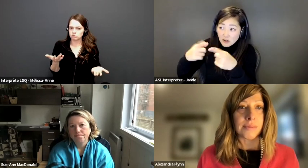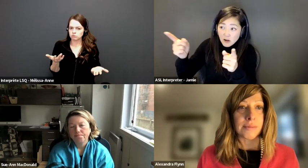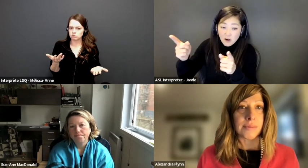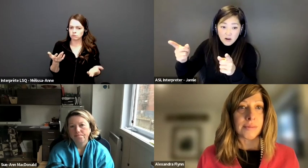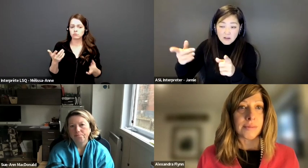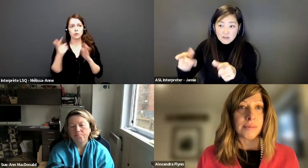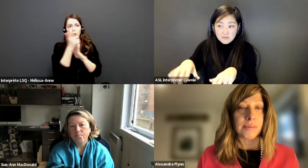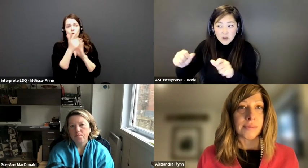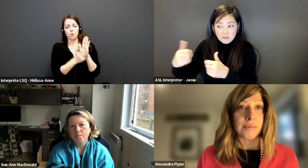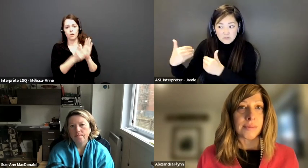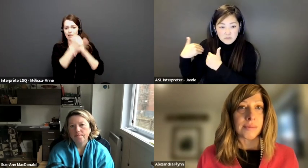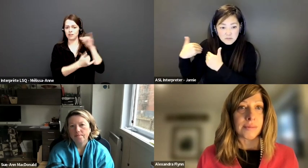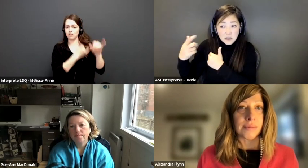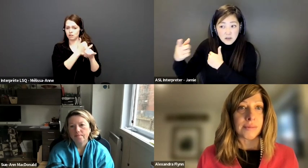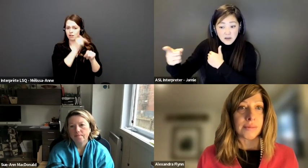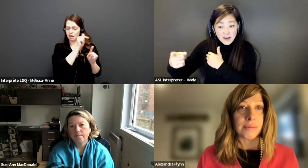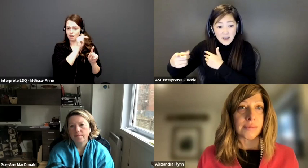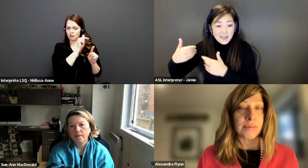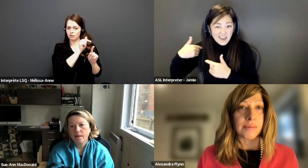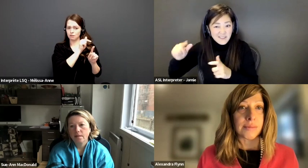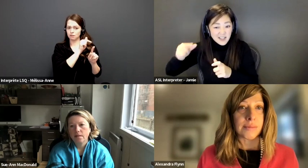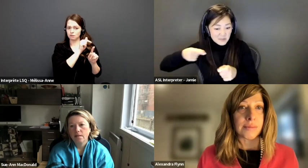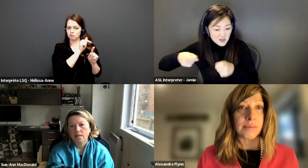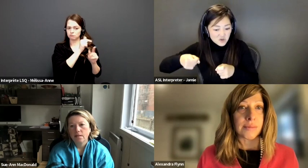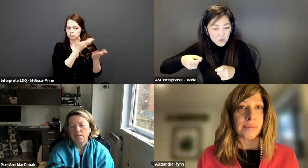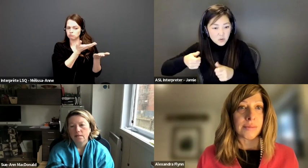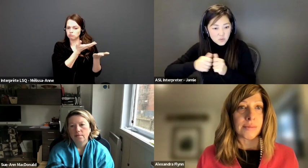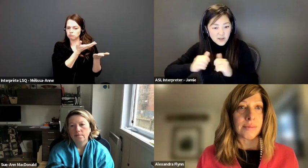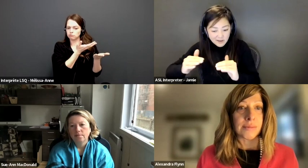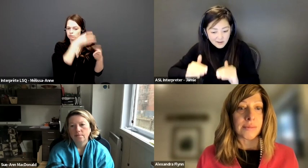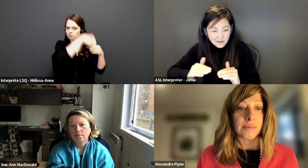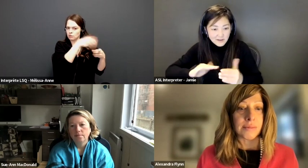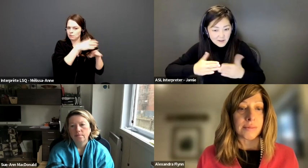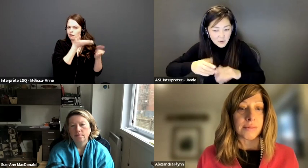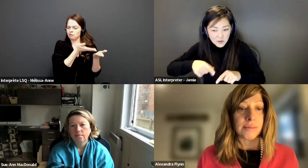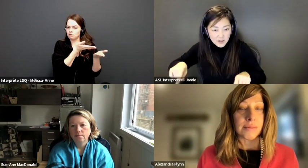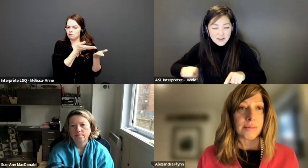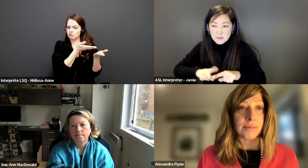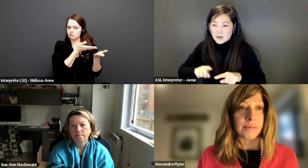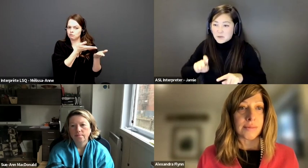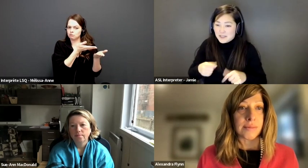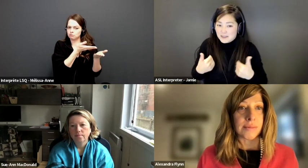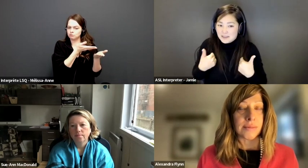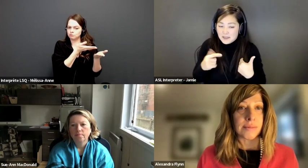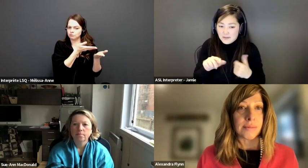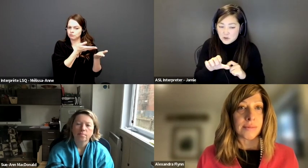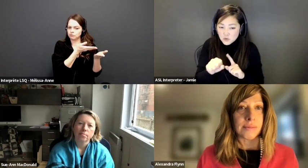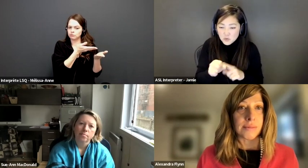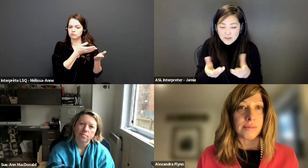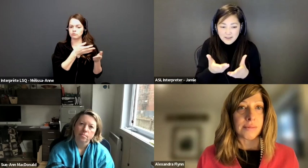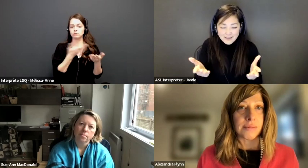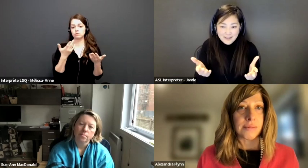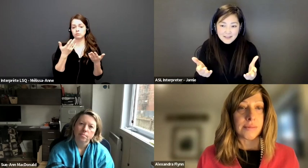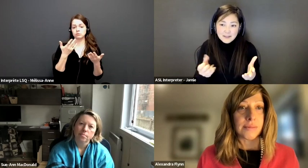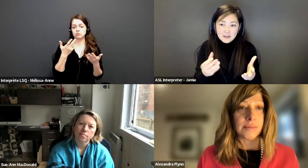bind municipal governments, but what we need is more commitment and infrastructure and tools to really make it feasible to